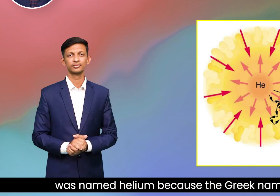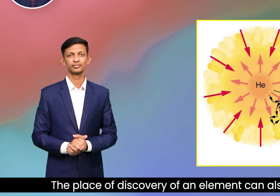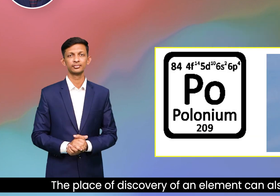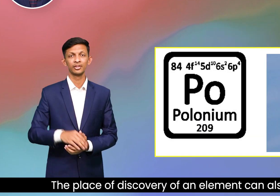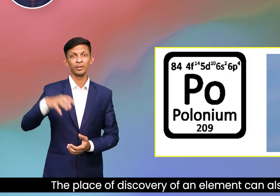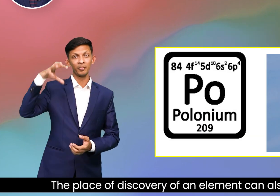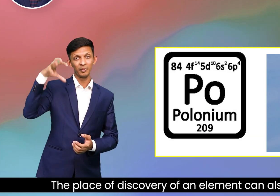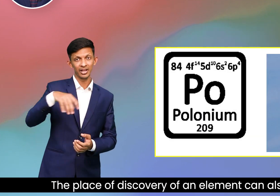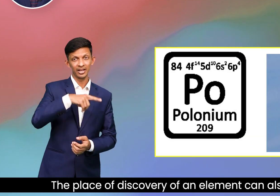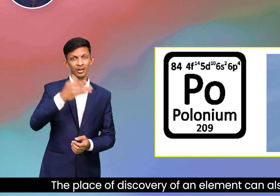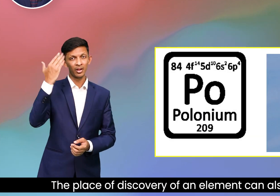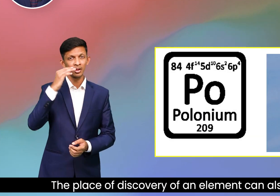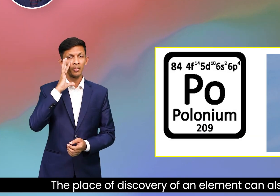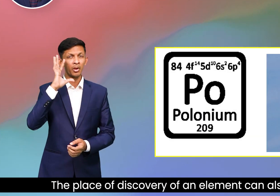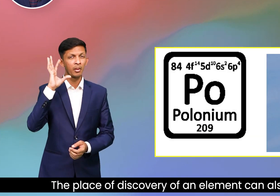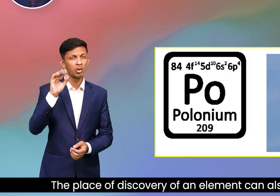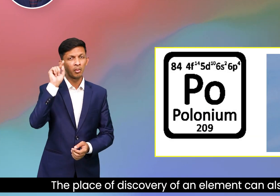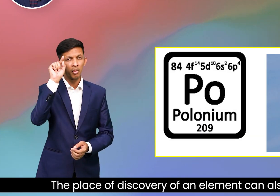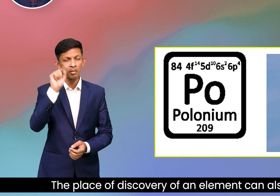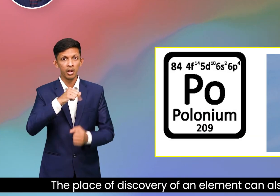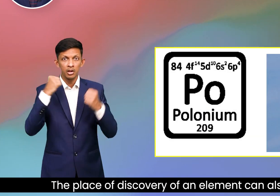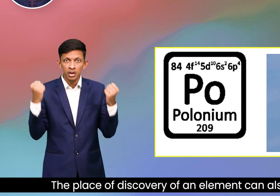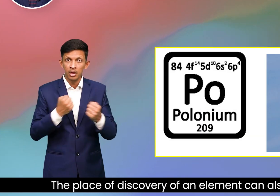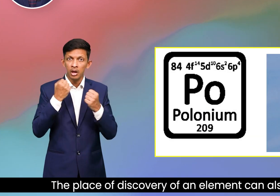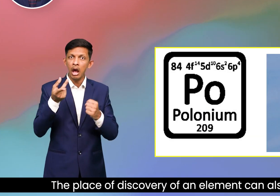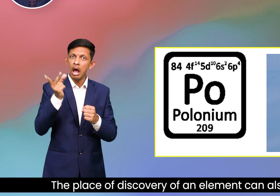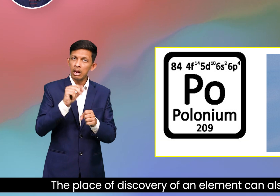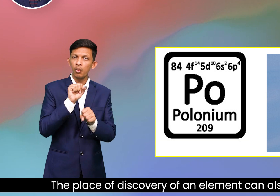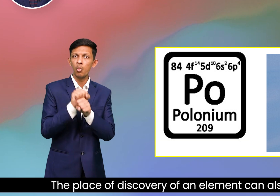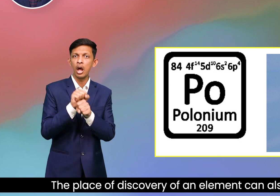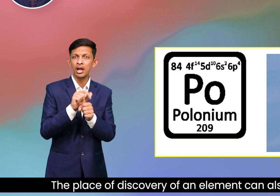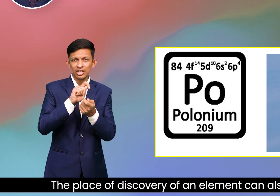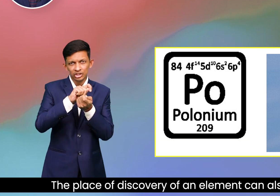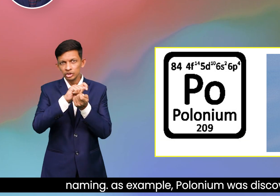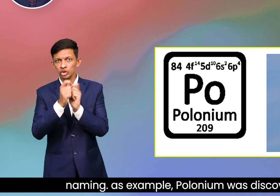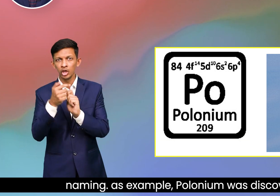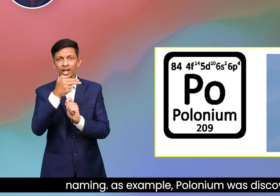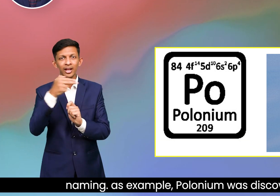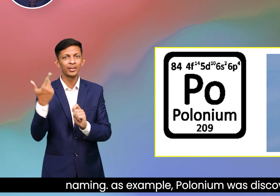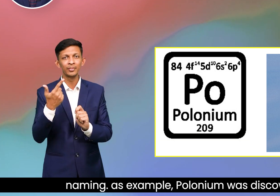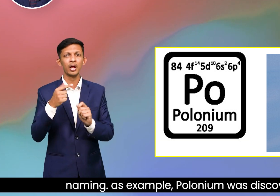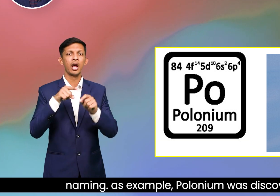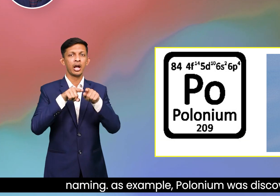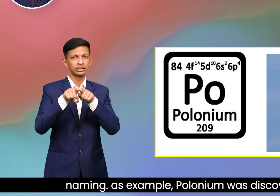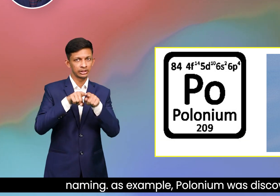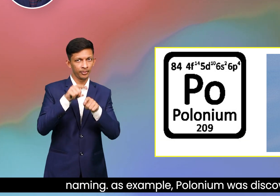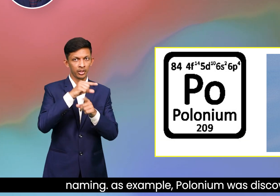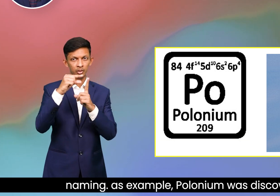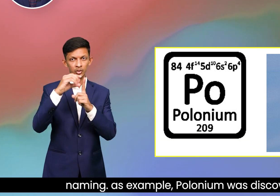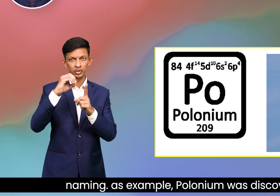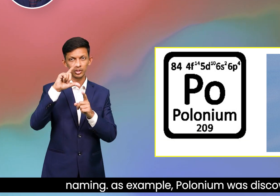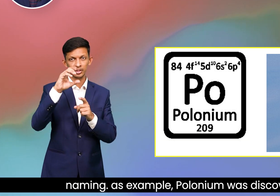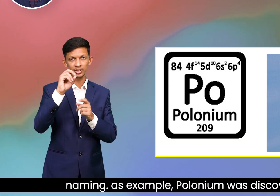Place of discovery of element can also play a role in its naming. As